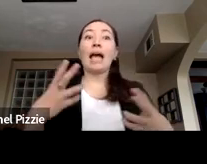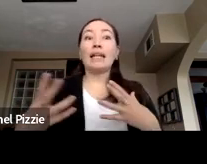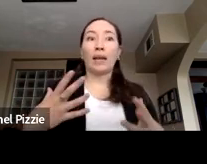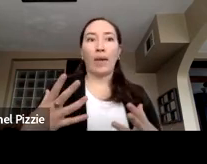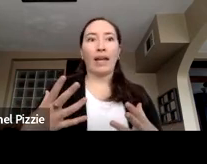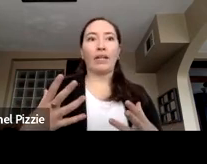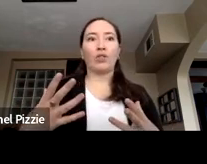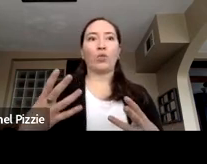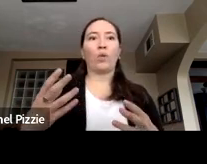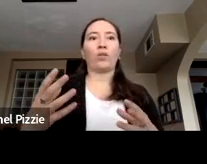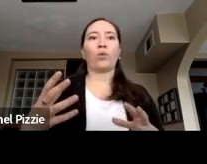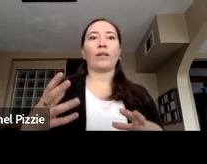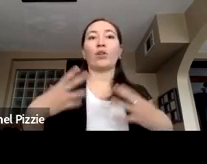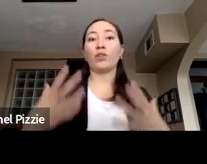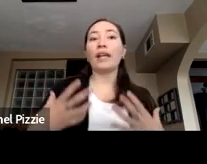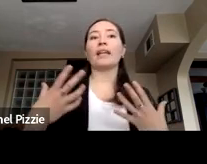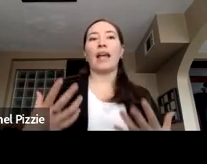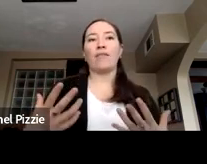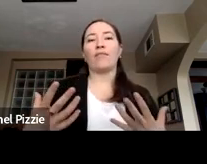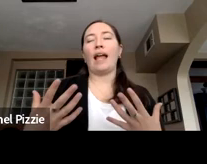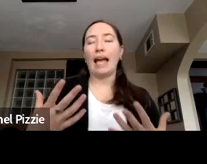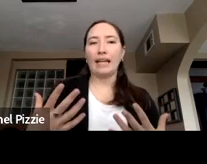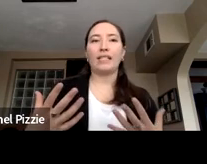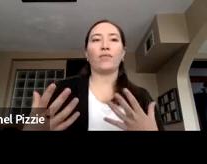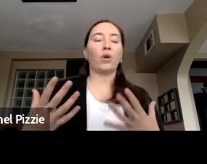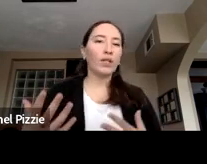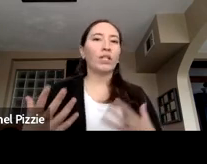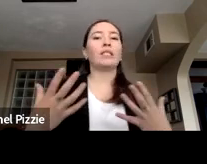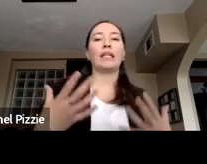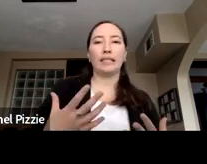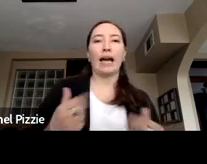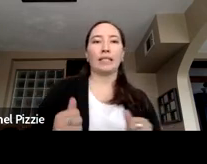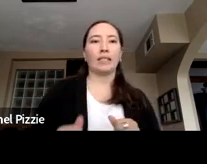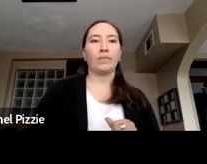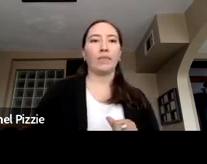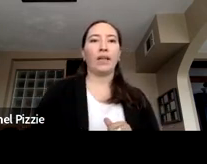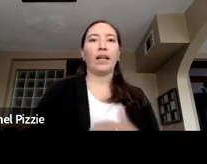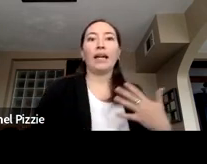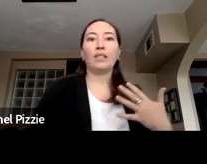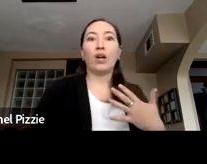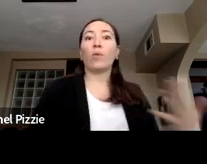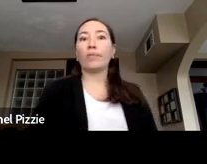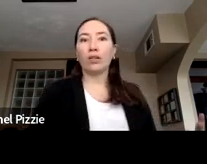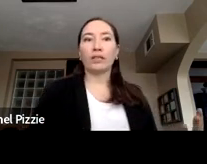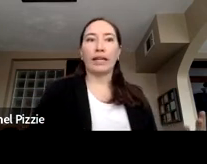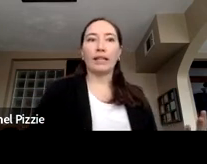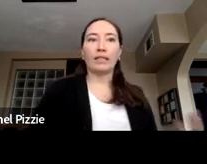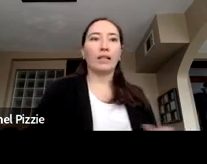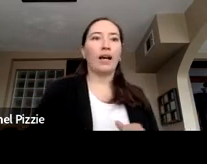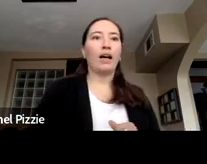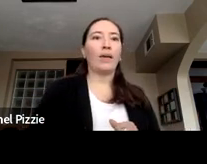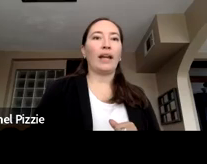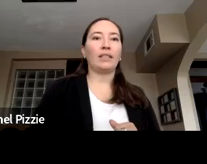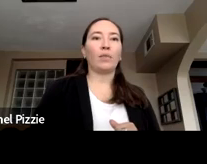main editing page where you're going to create and edit different questions and tasks. And so it looks like